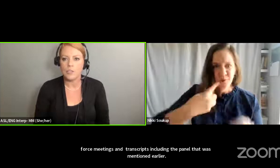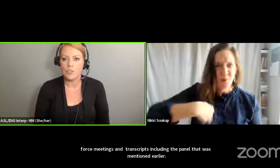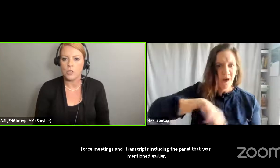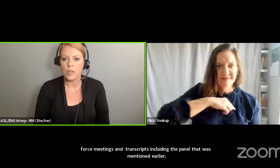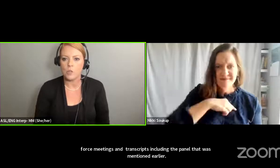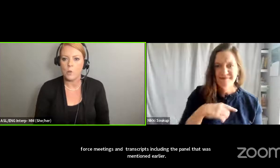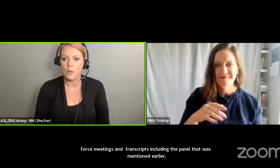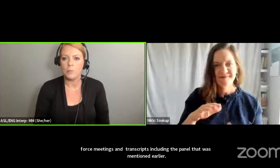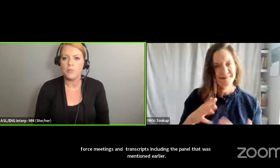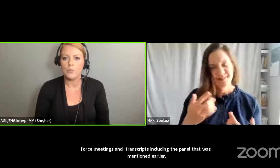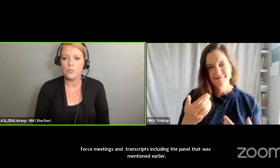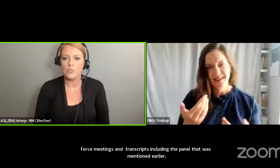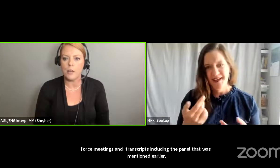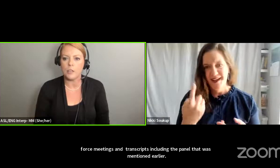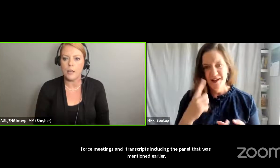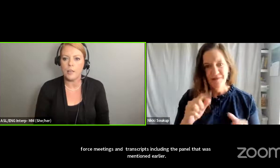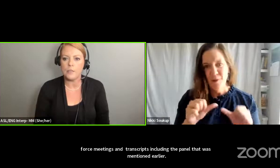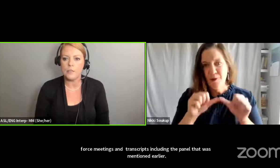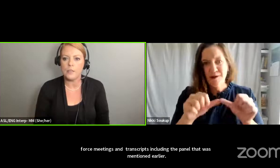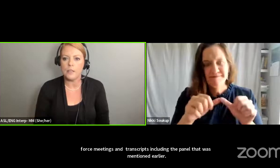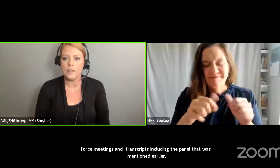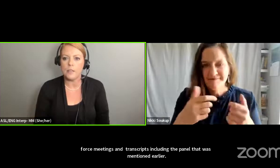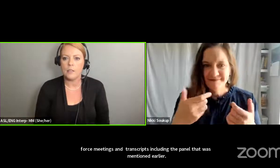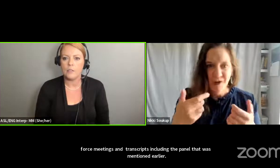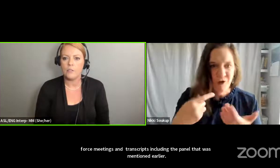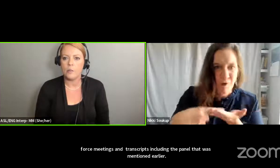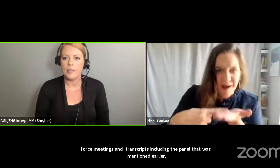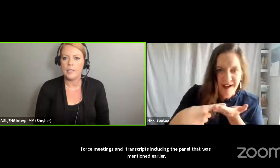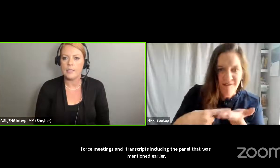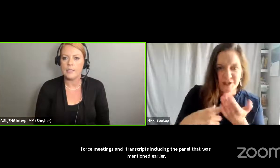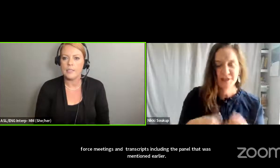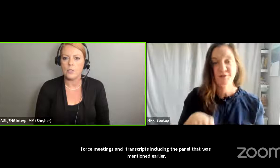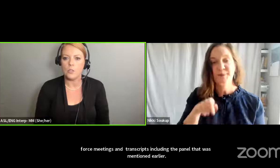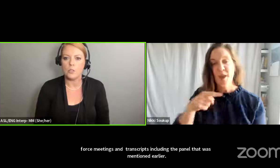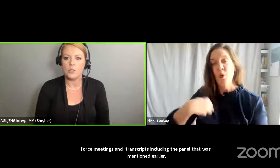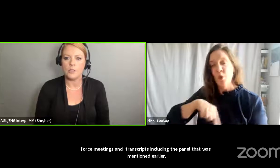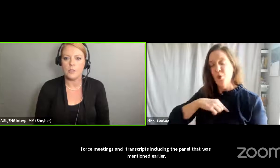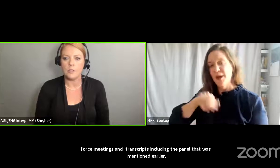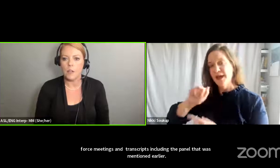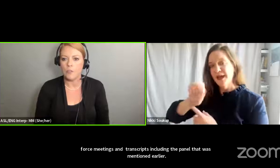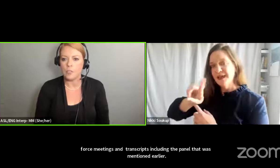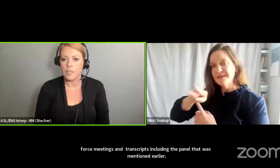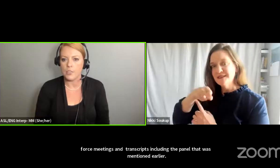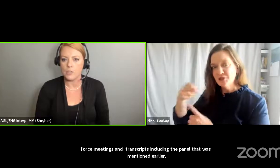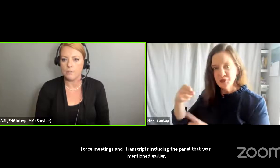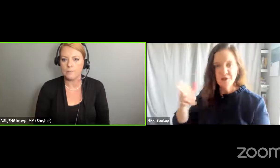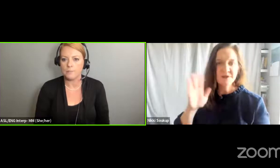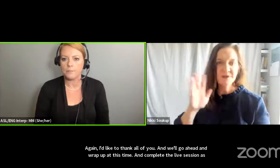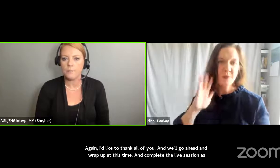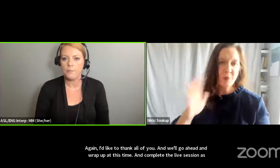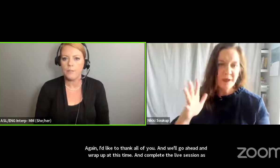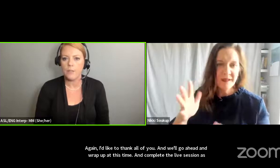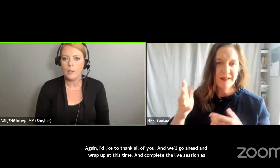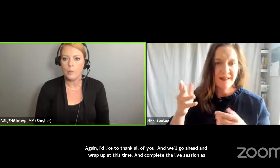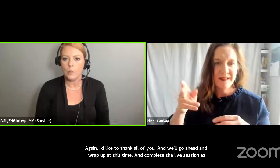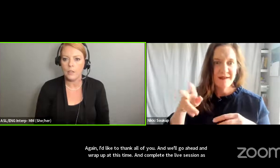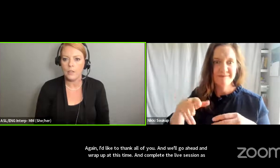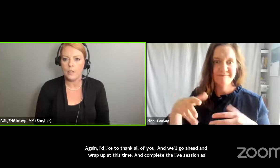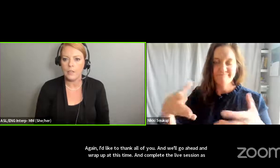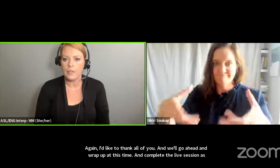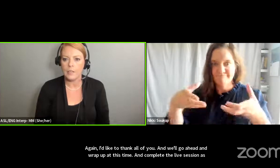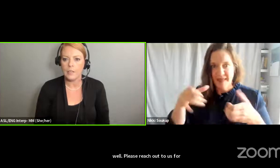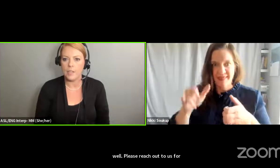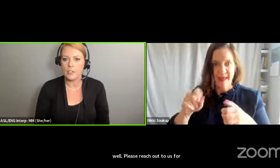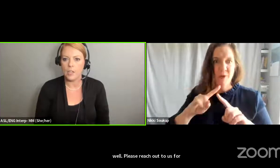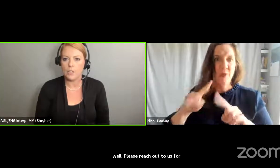live session as well. Please reach out to us for any continued conversation. We